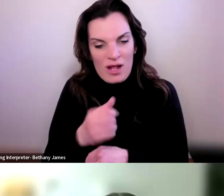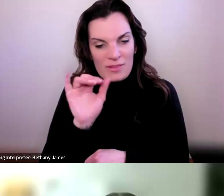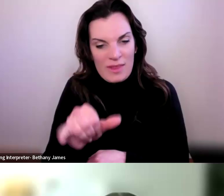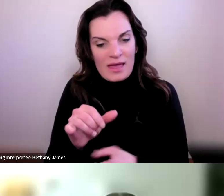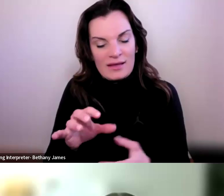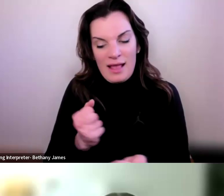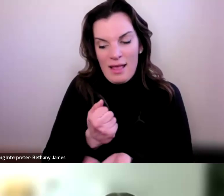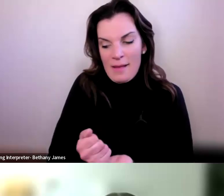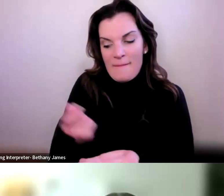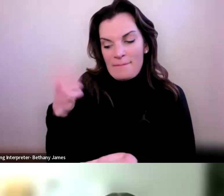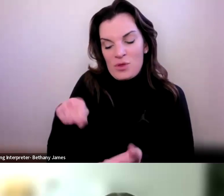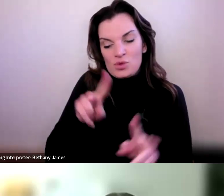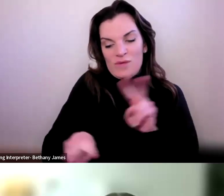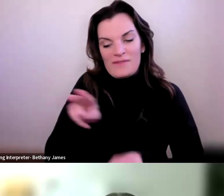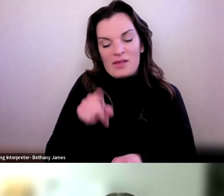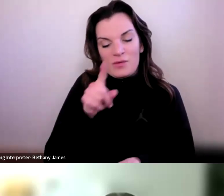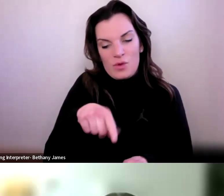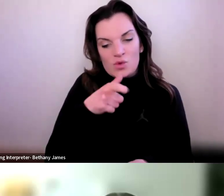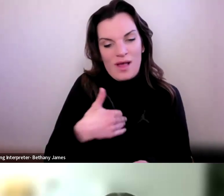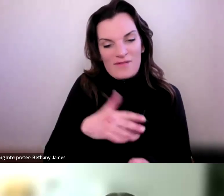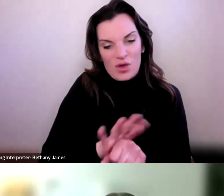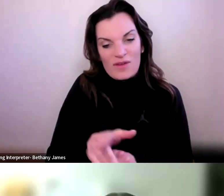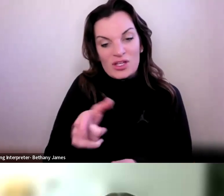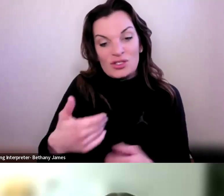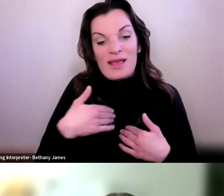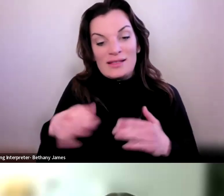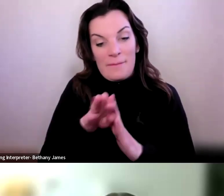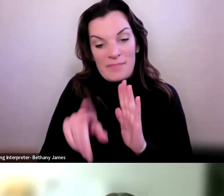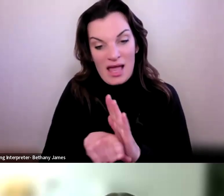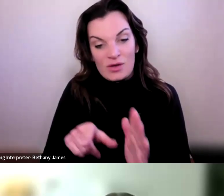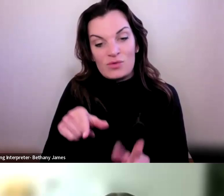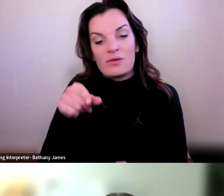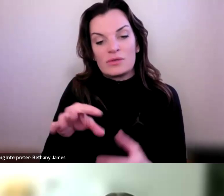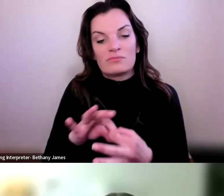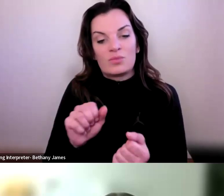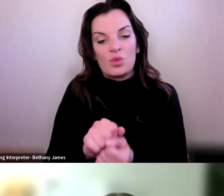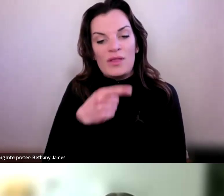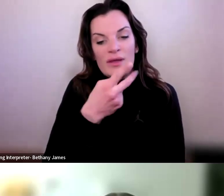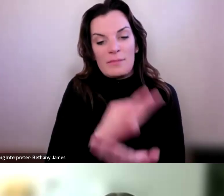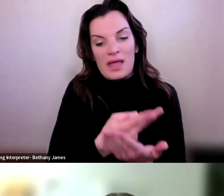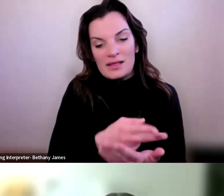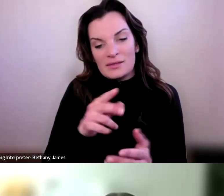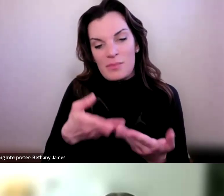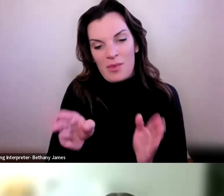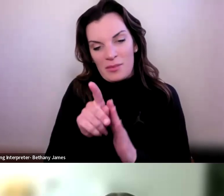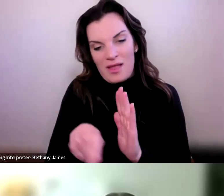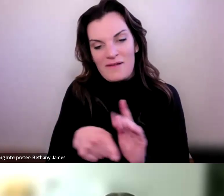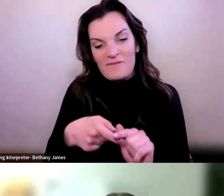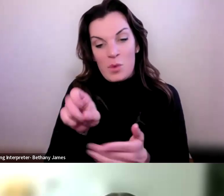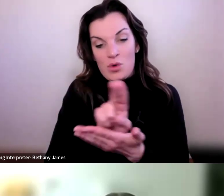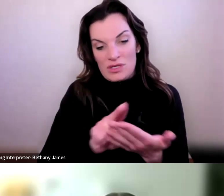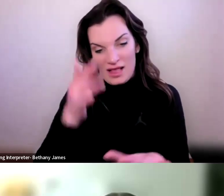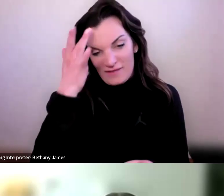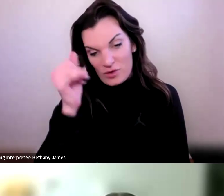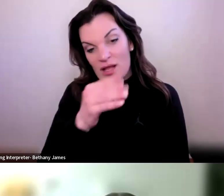policy from University of California, Berkeley, and a background in social safety net policy and labor and employment issues.